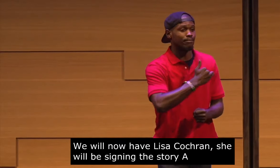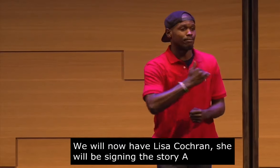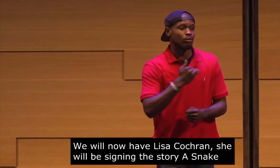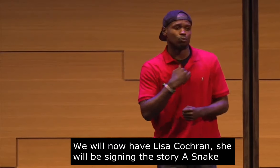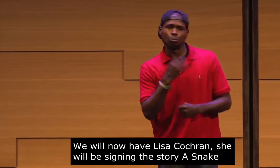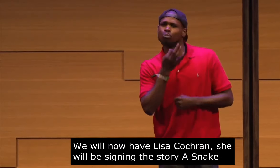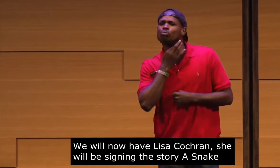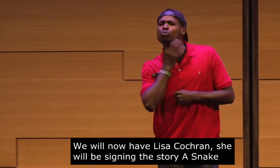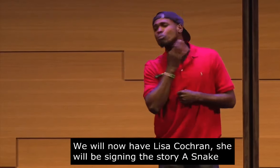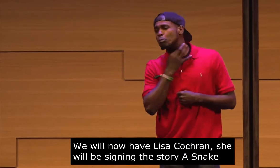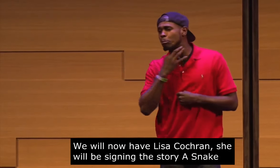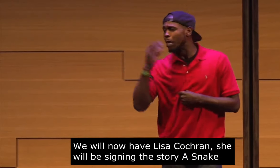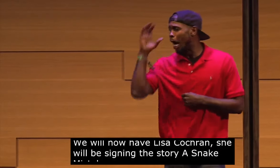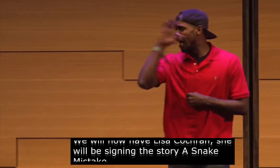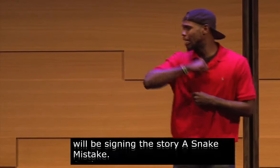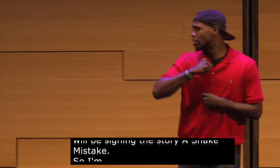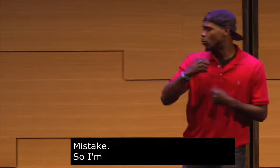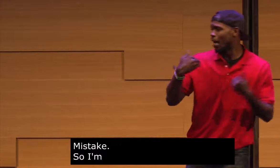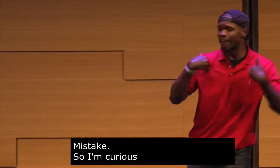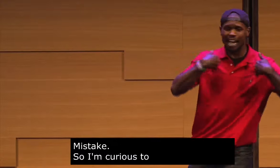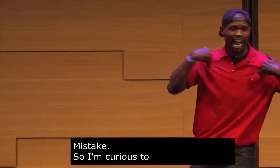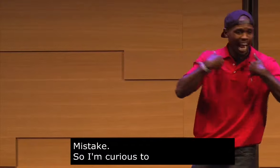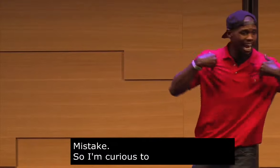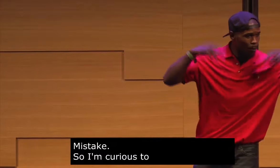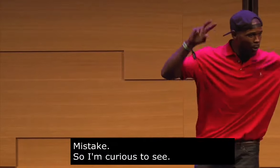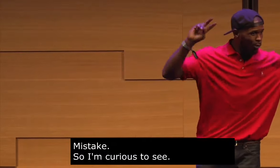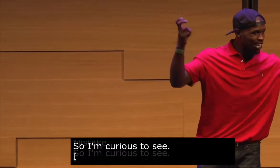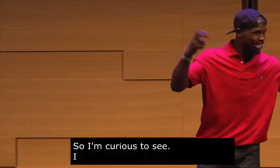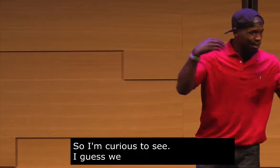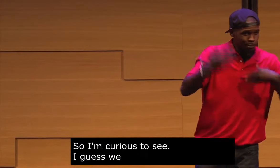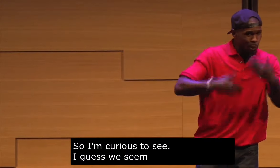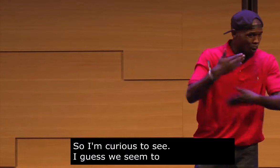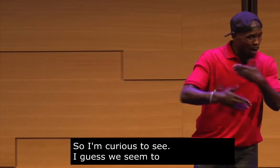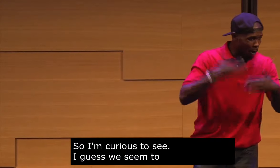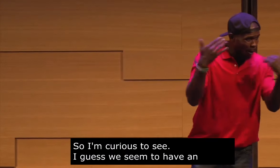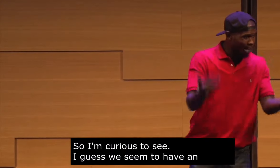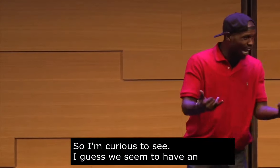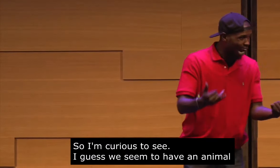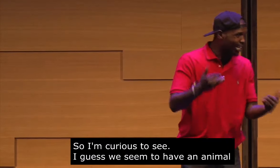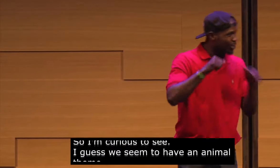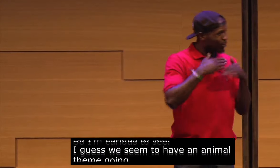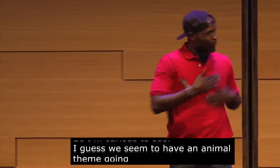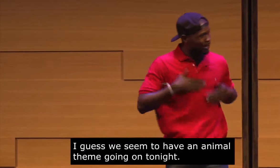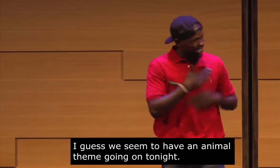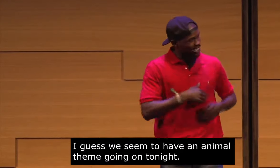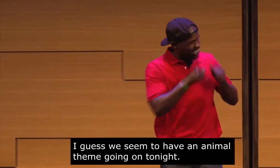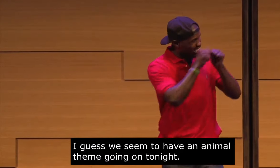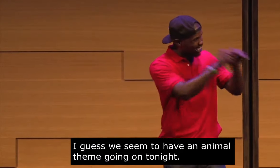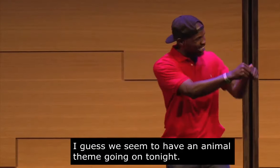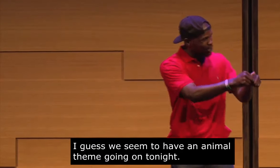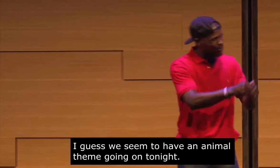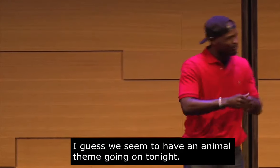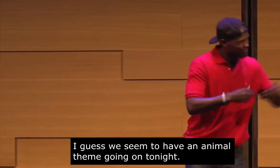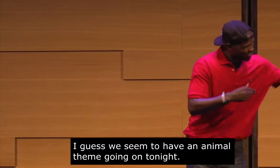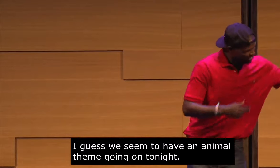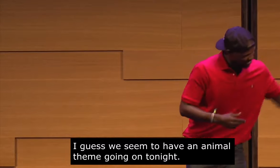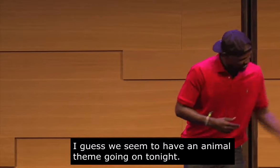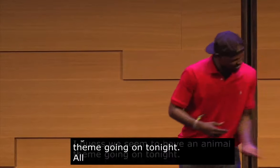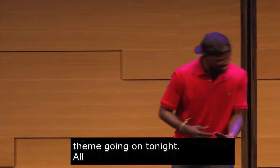A snake mistake. So I'm curious to see. I guess we seem to have an animal theme going on tonight.